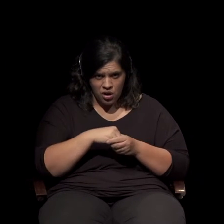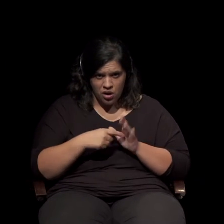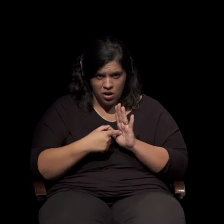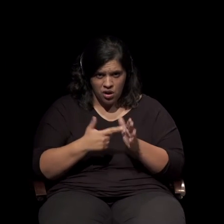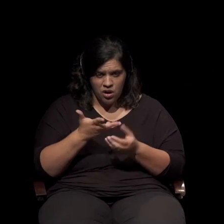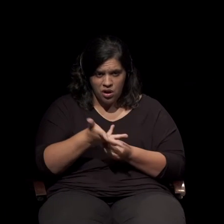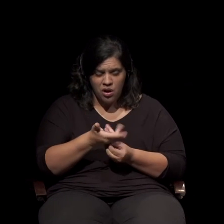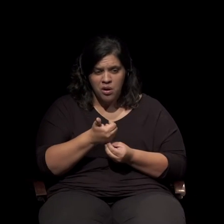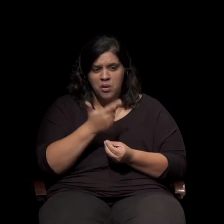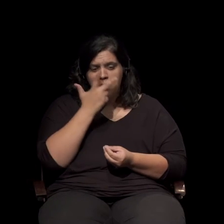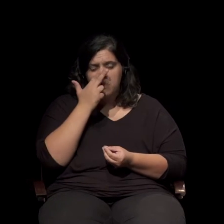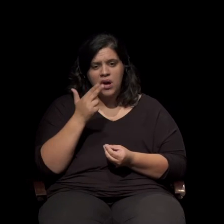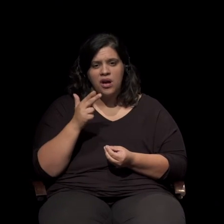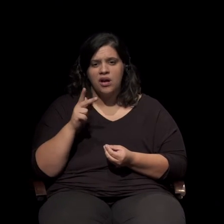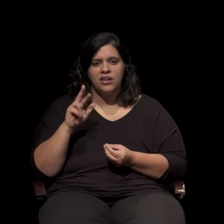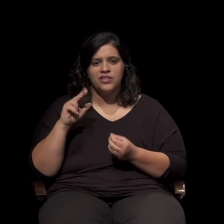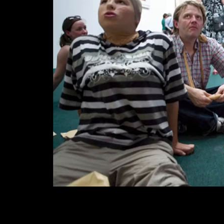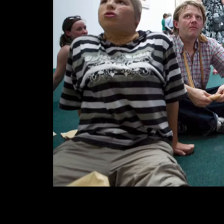patriarchy.